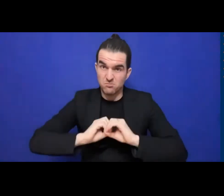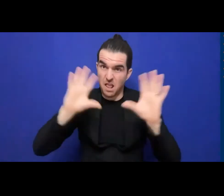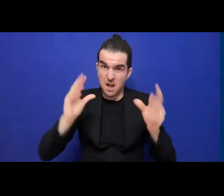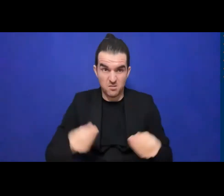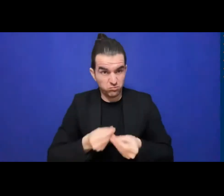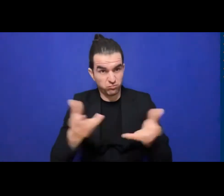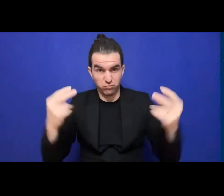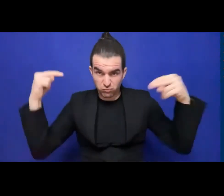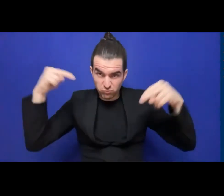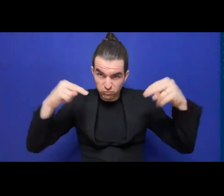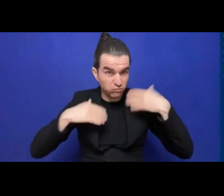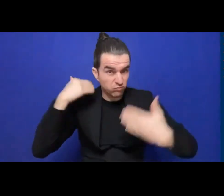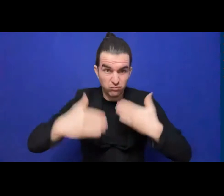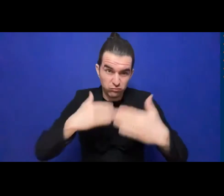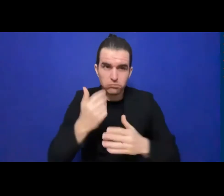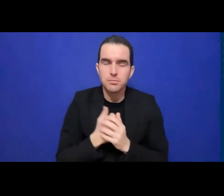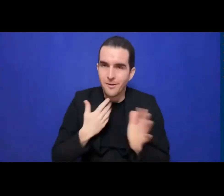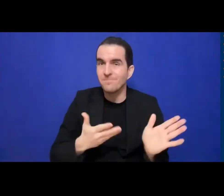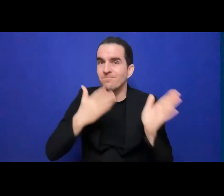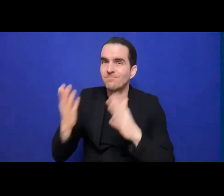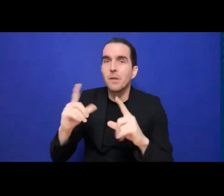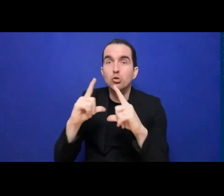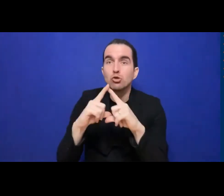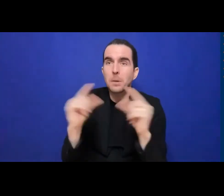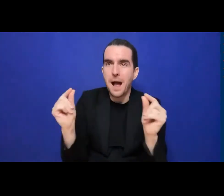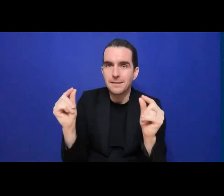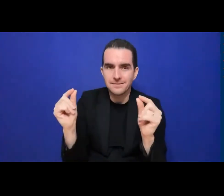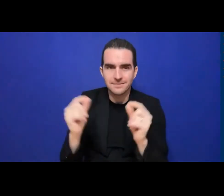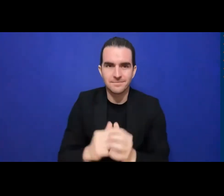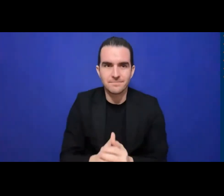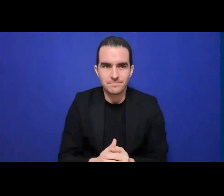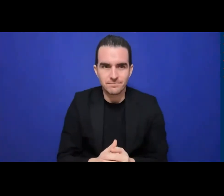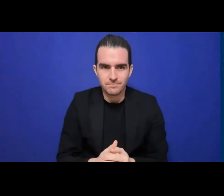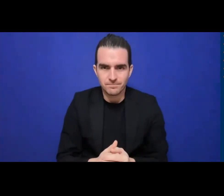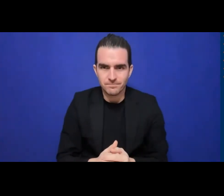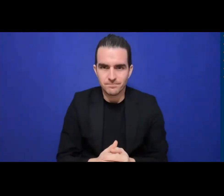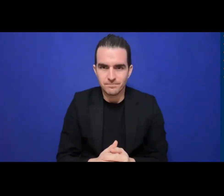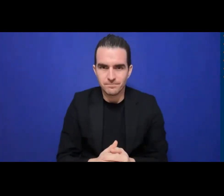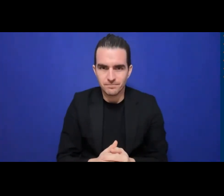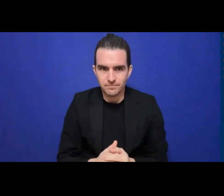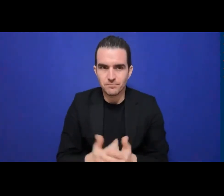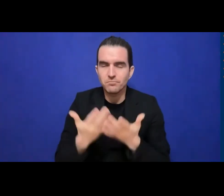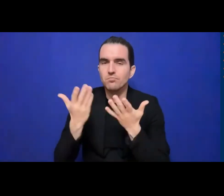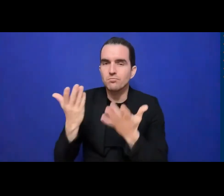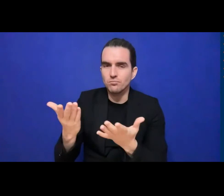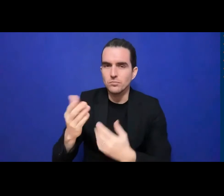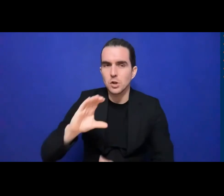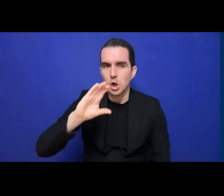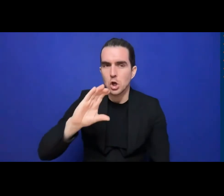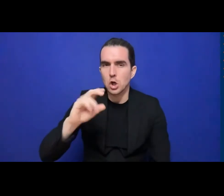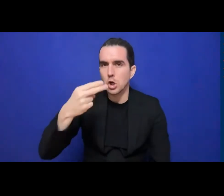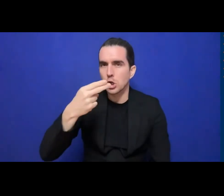have Chie Matsumoto, who is a journalist and an adjunct media instructor in the Faculty of Law at